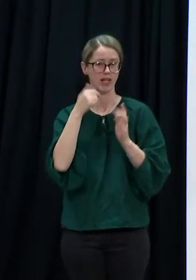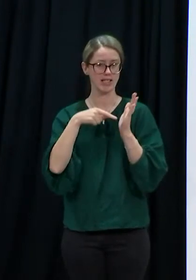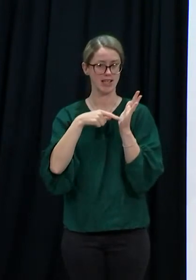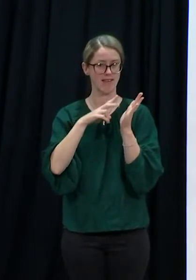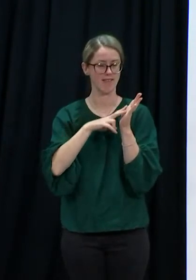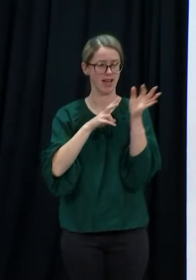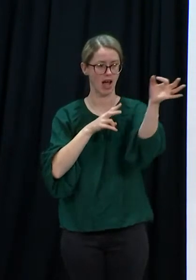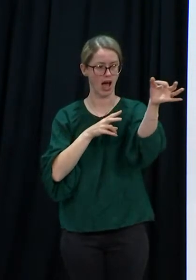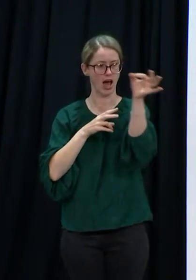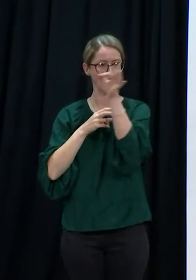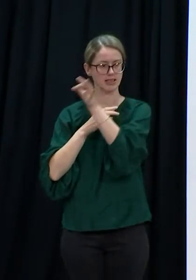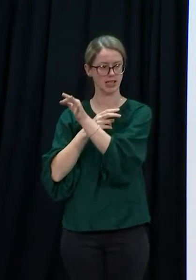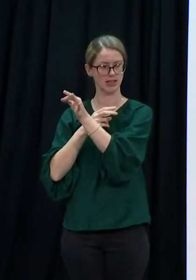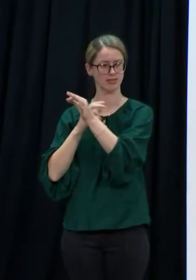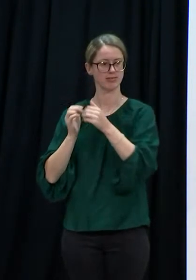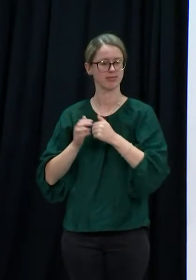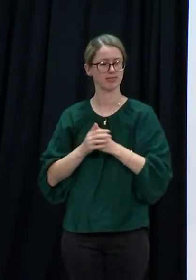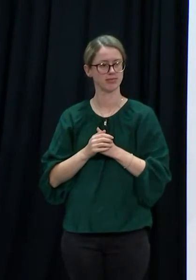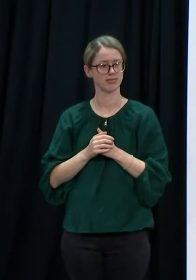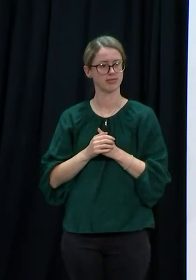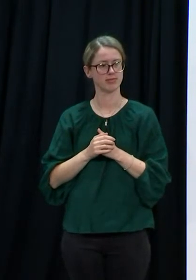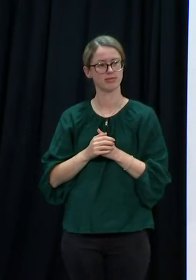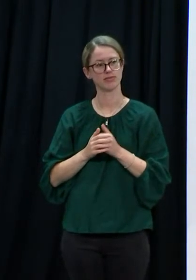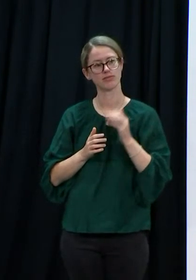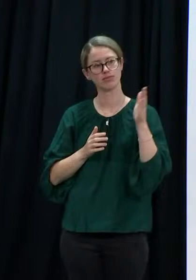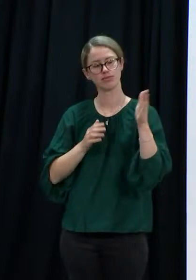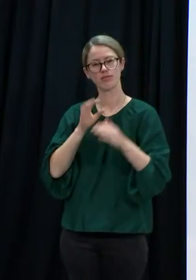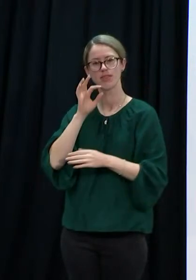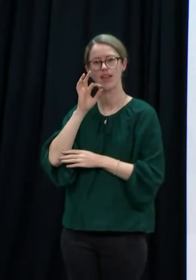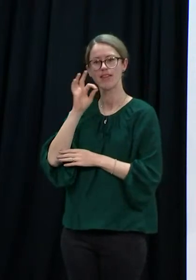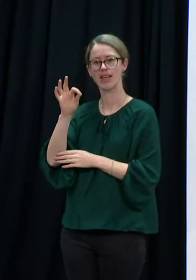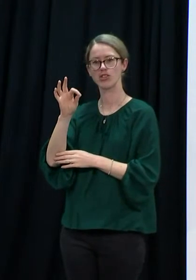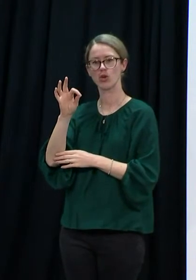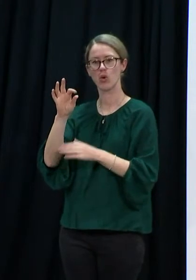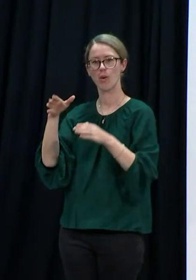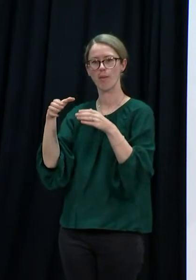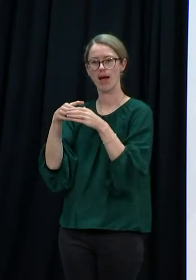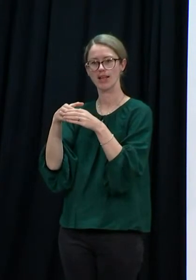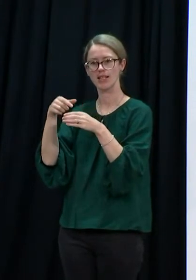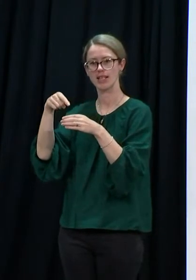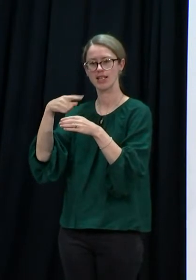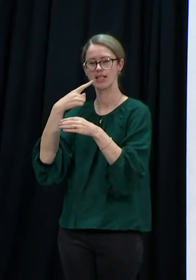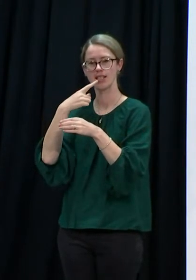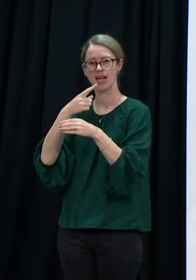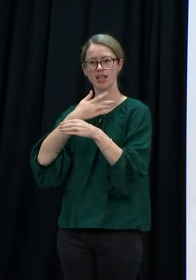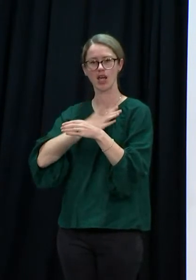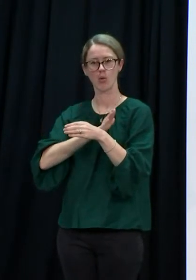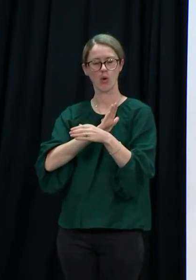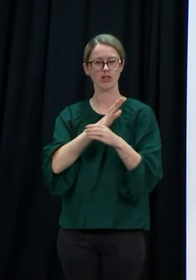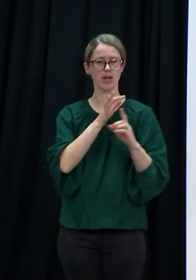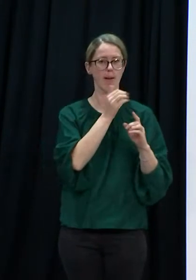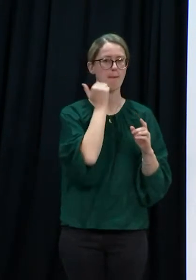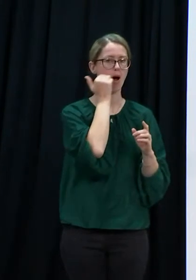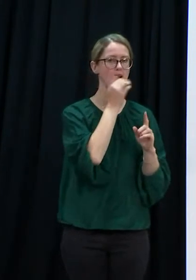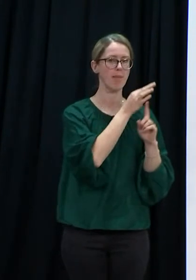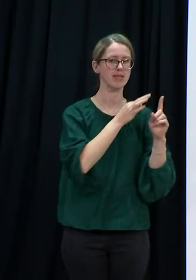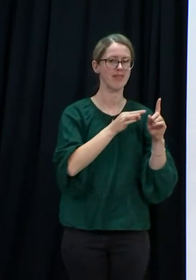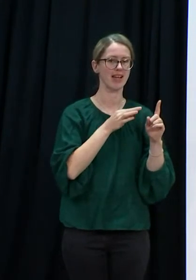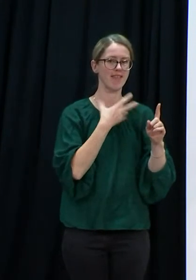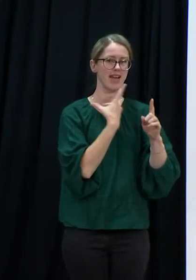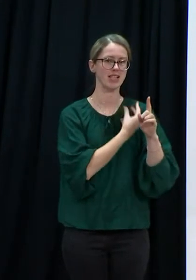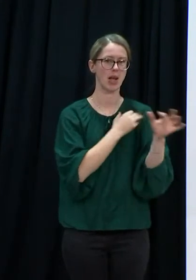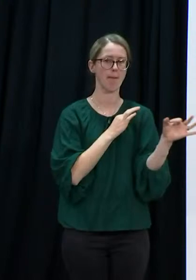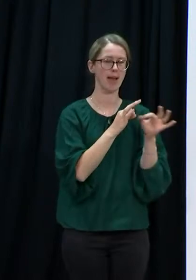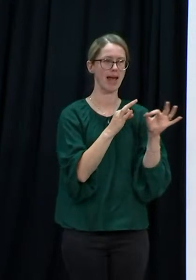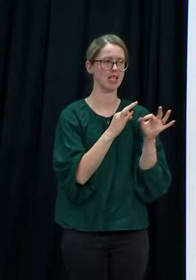to Claire. I'm sure you wouldn't mind that. Thank you, Prime Minister. The National Party are calling for the release of the Maori and Pacific vaccination plans, saying